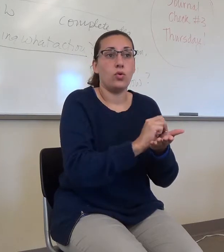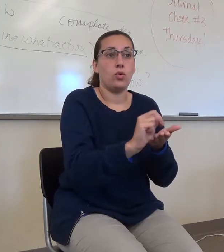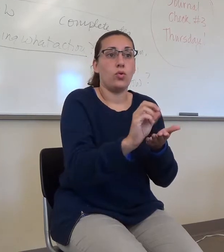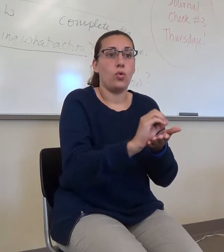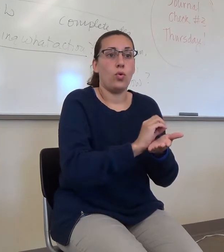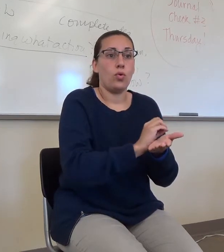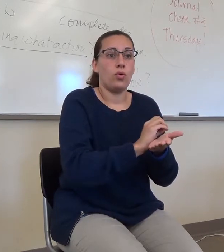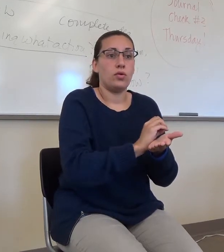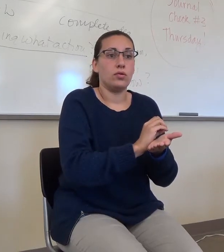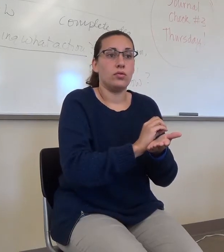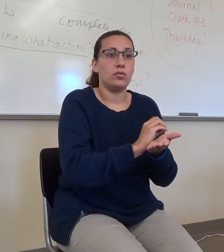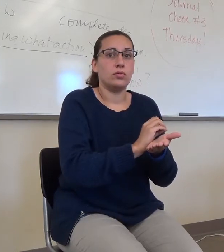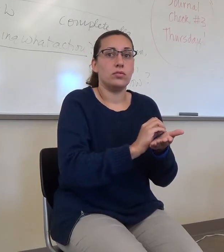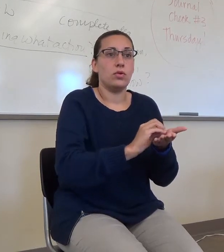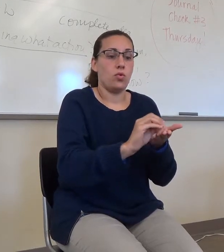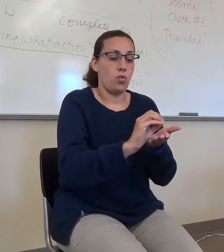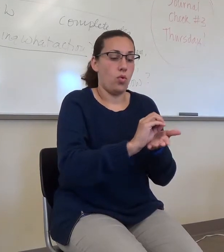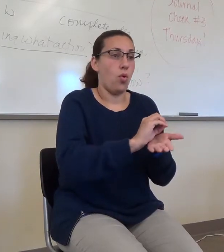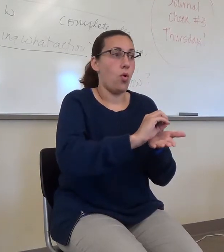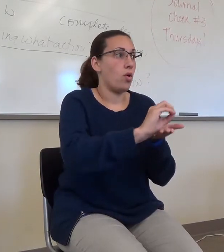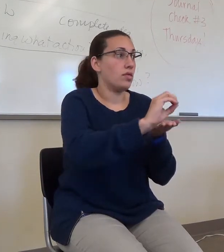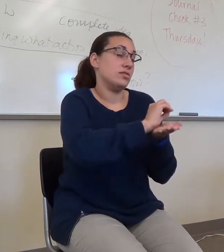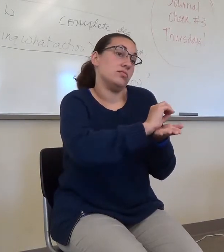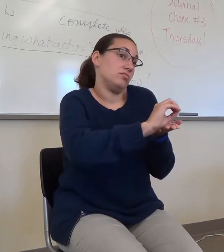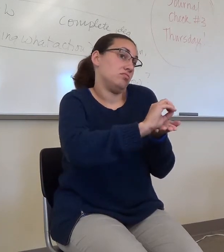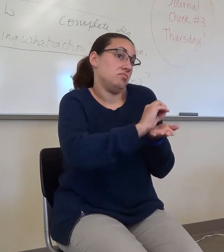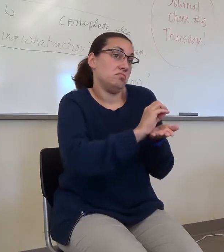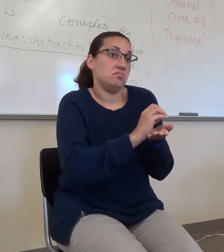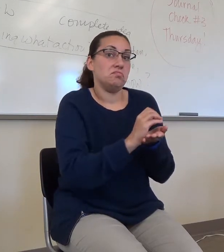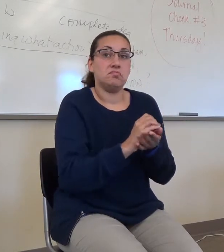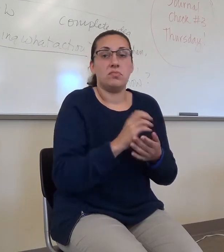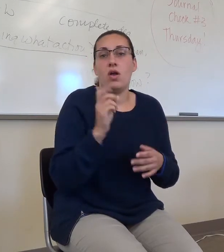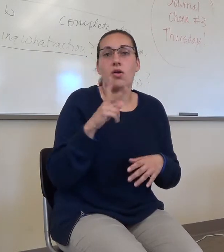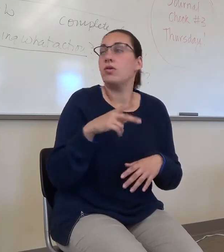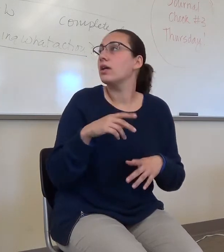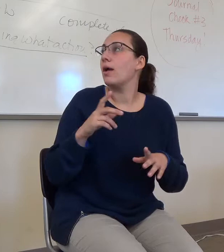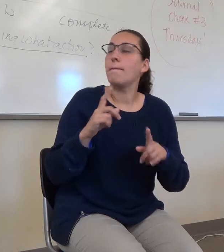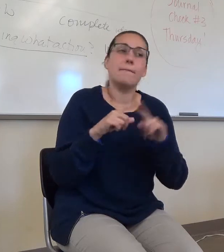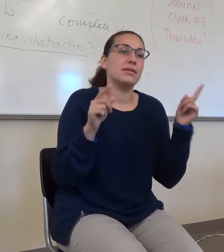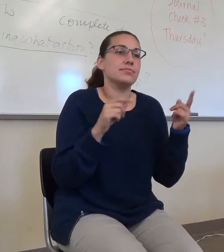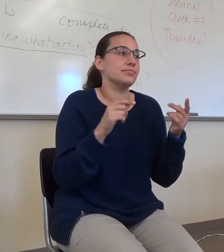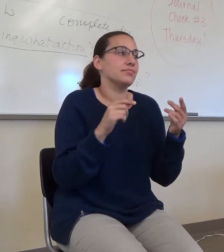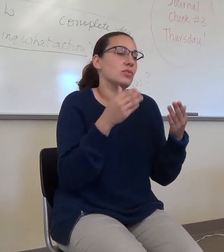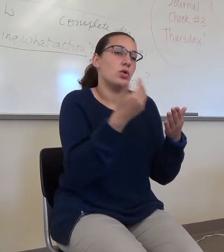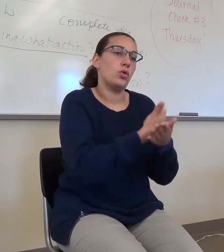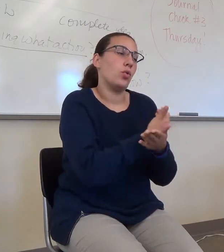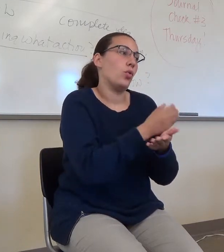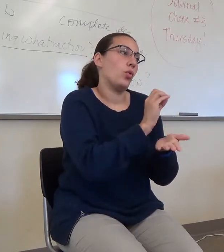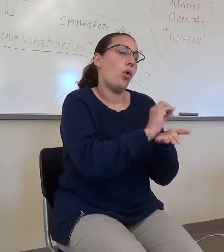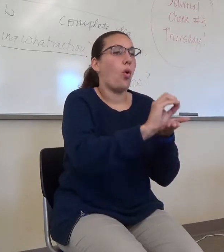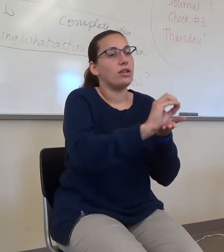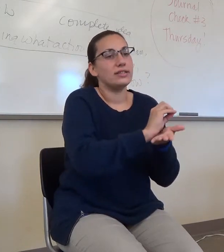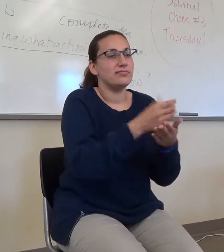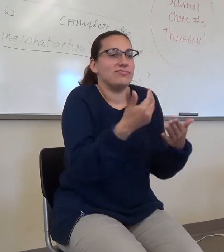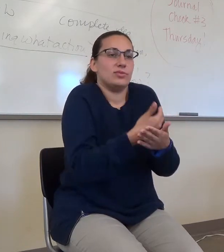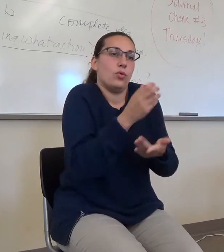New Orleans all the way through this. And then decide, whoops, it only goes down to